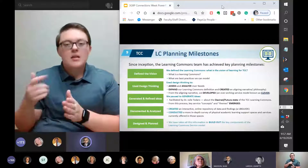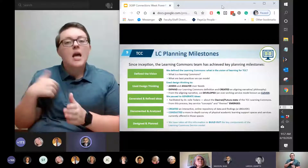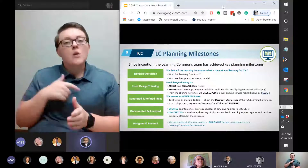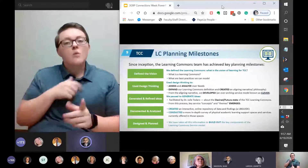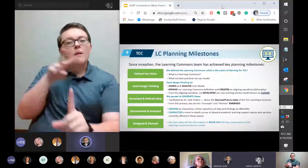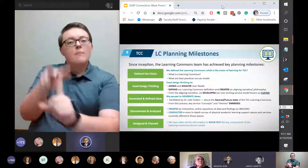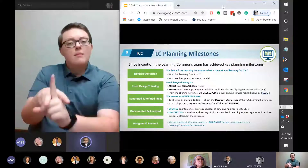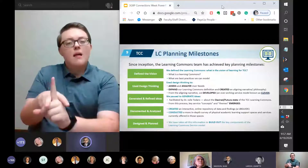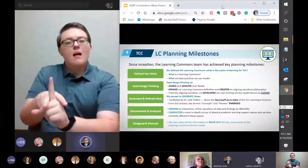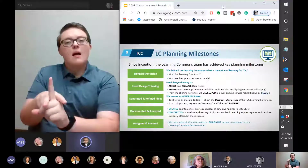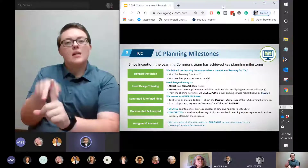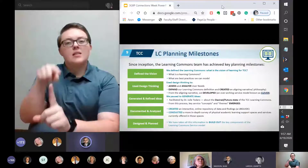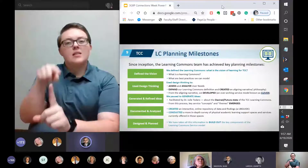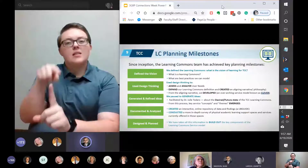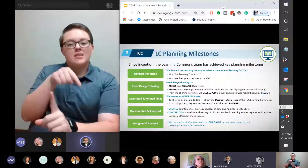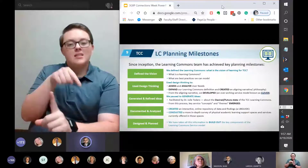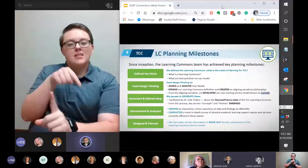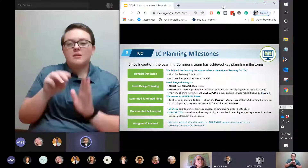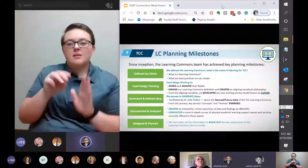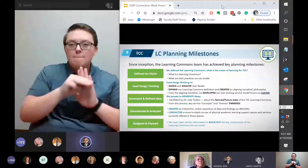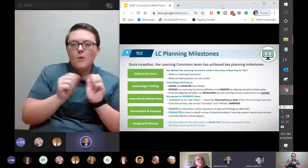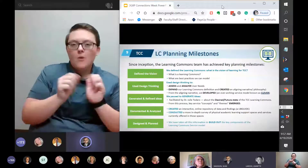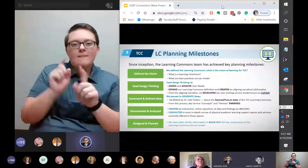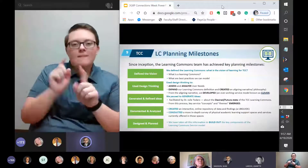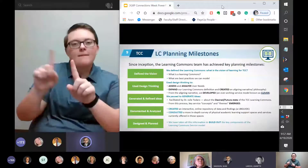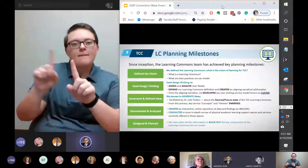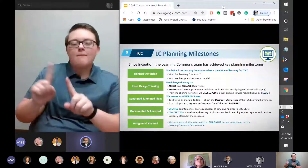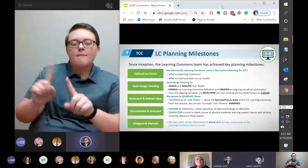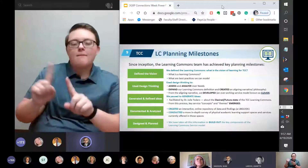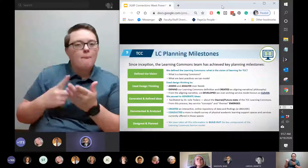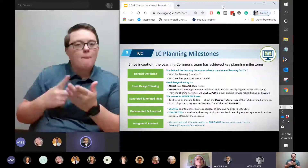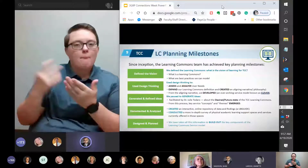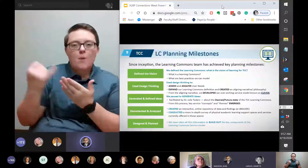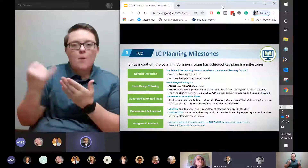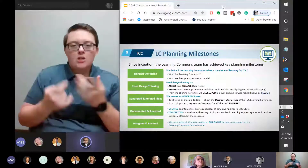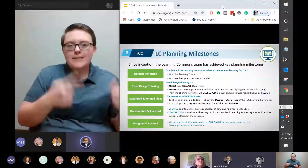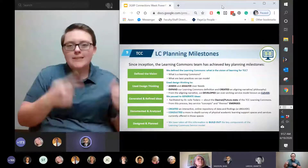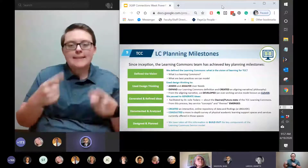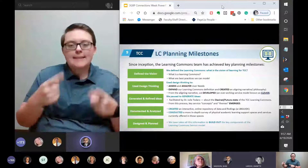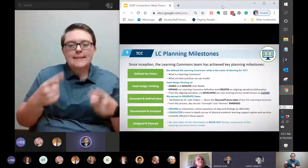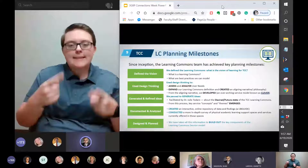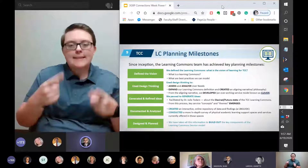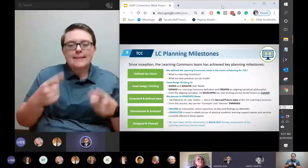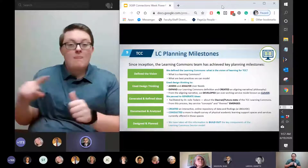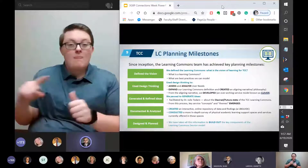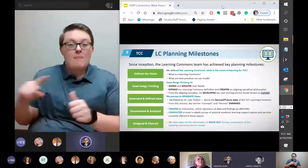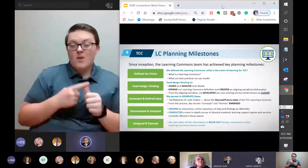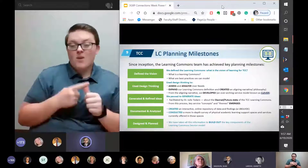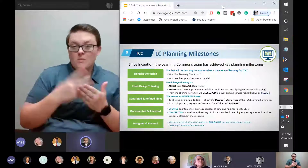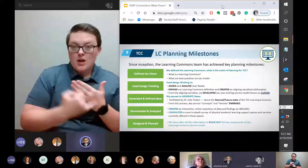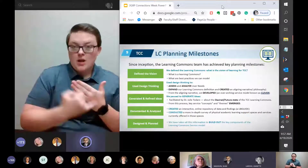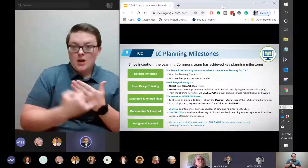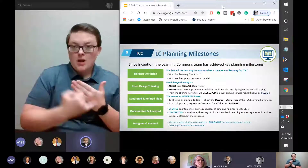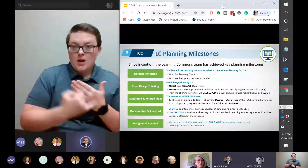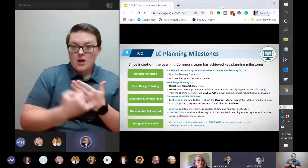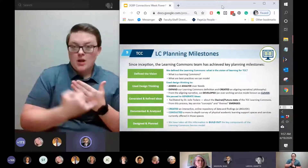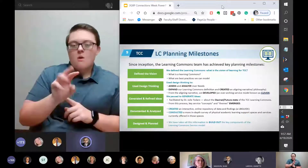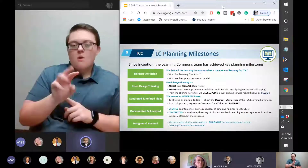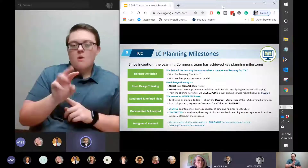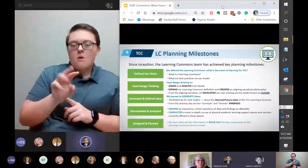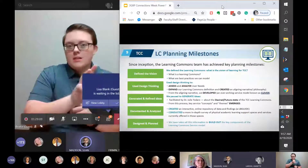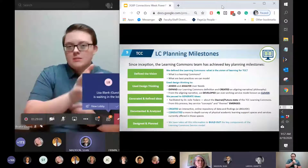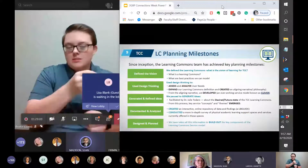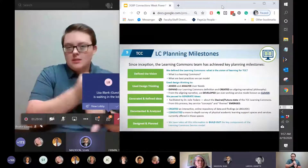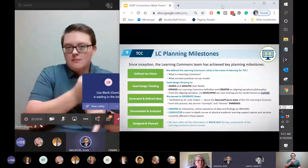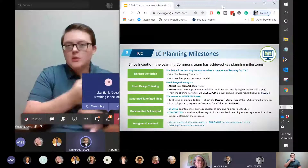with the various projects that are happening across the district. The first project being the Northwest campus, and then soon we'll